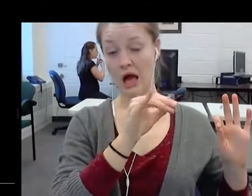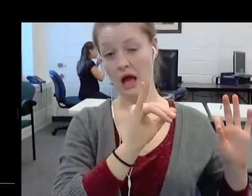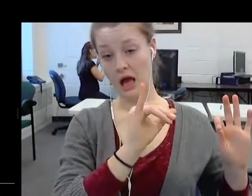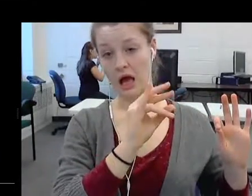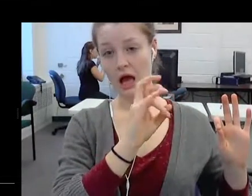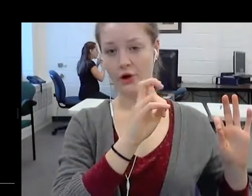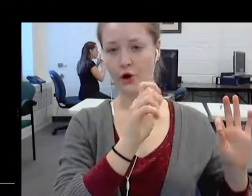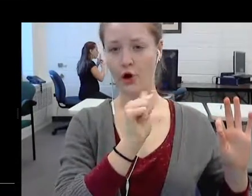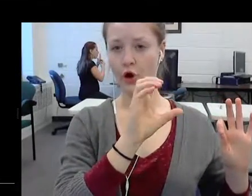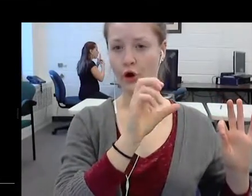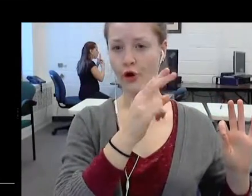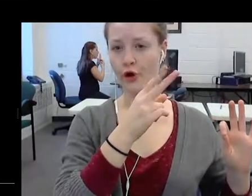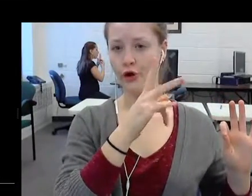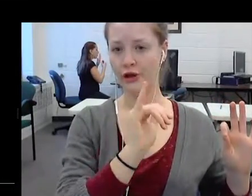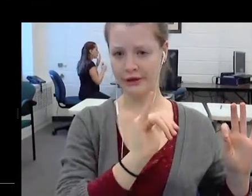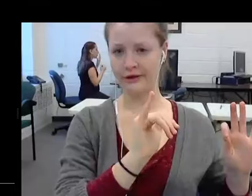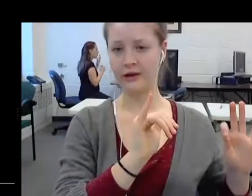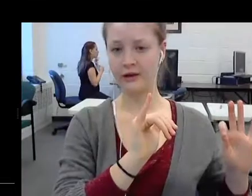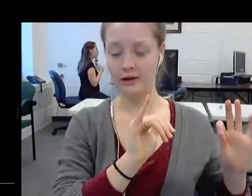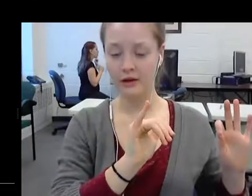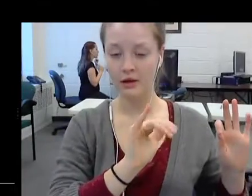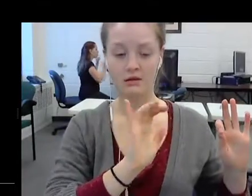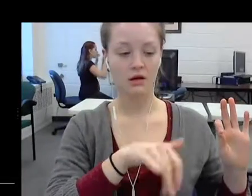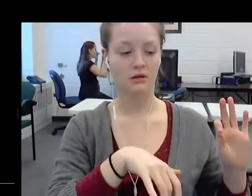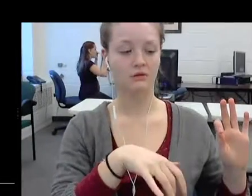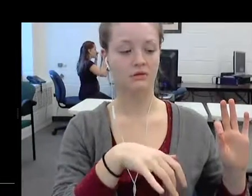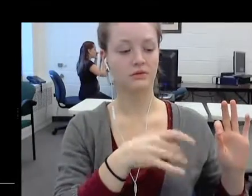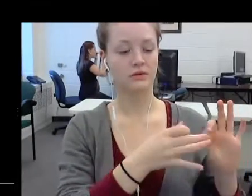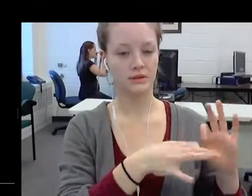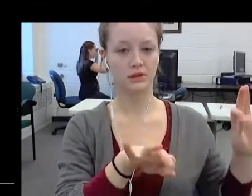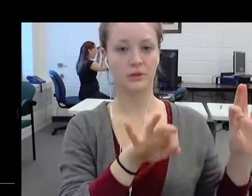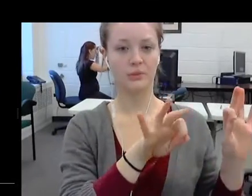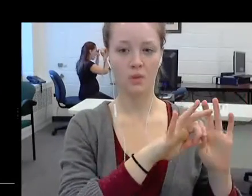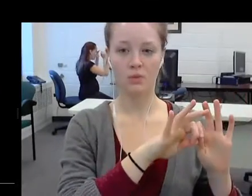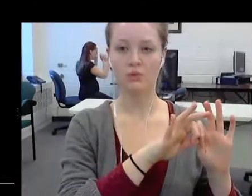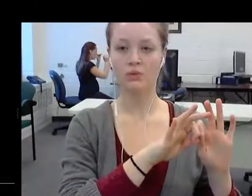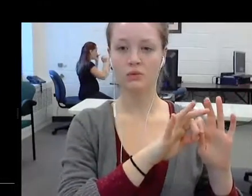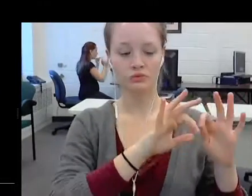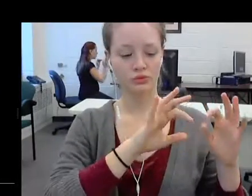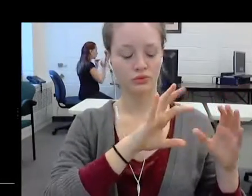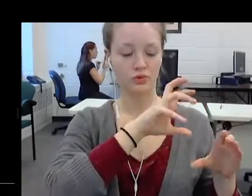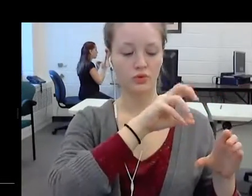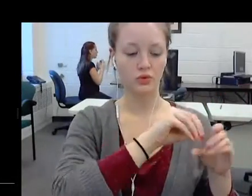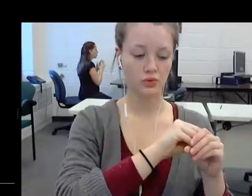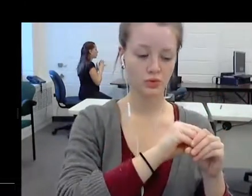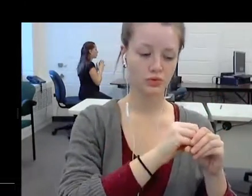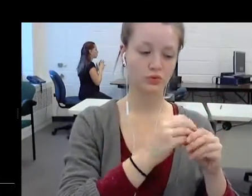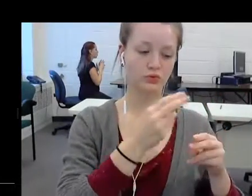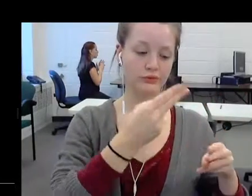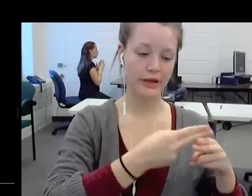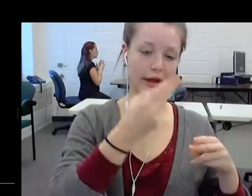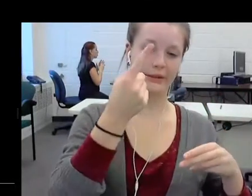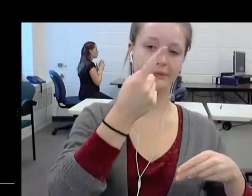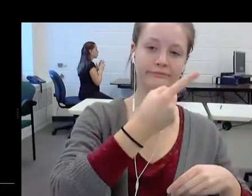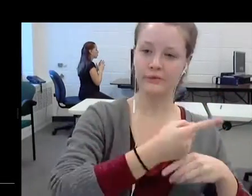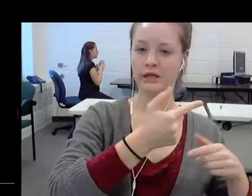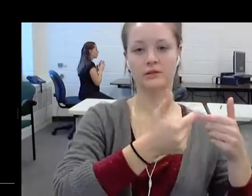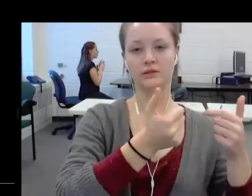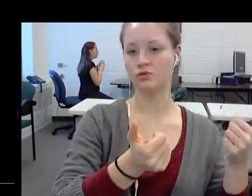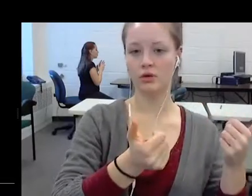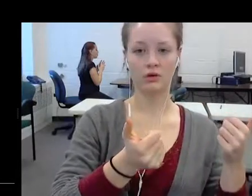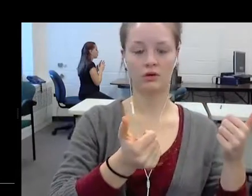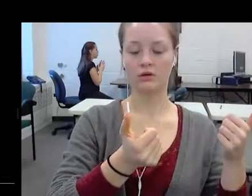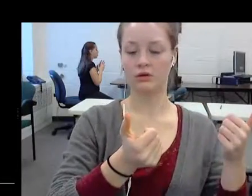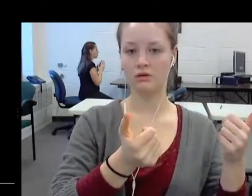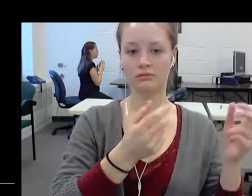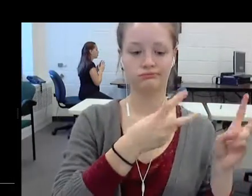dates, names, places, etc., and then just try to pick out what seems important. This makes it